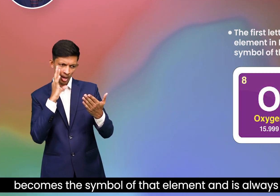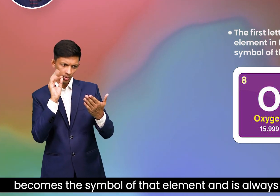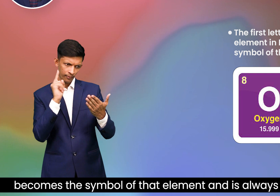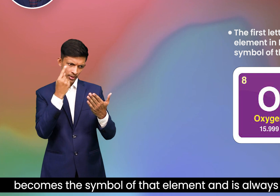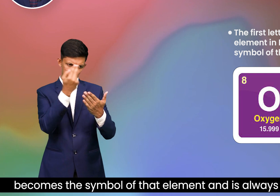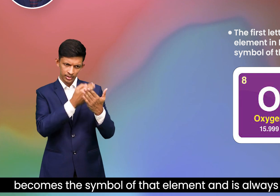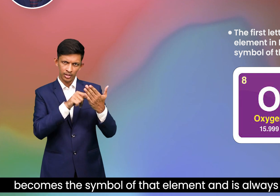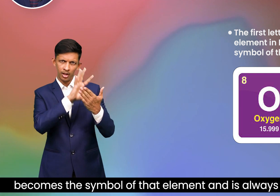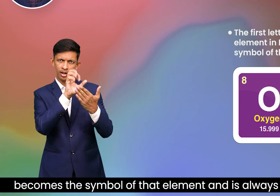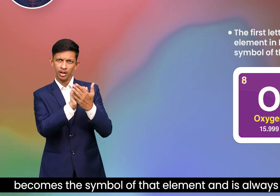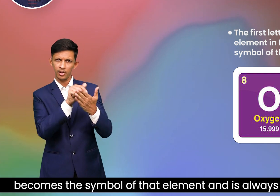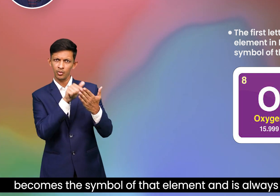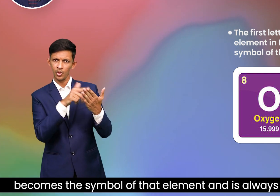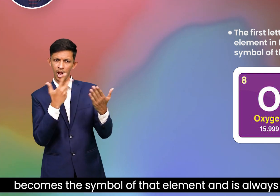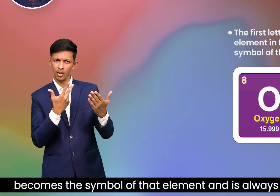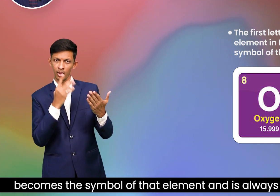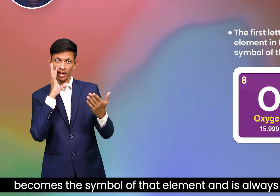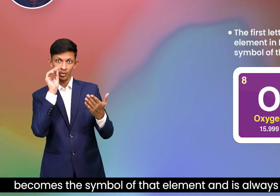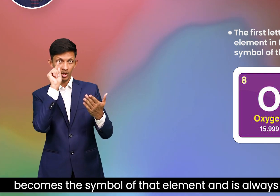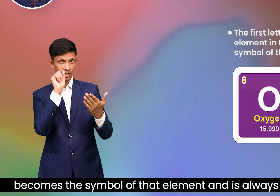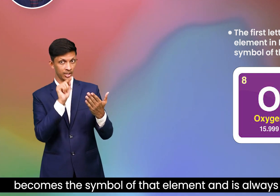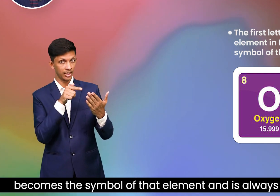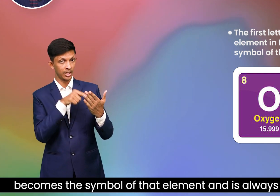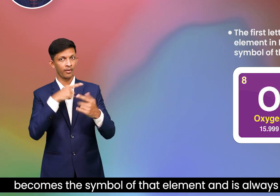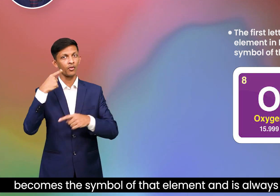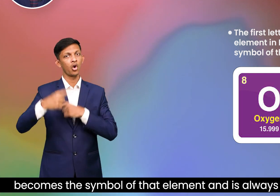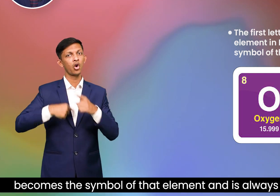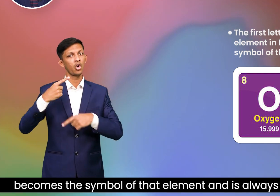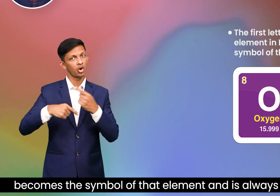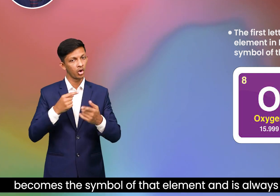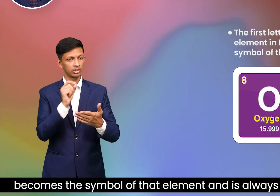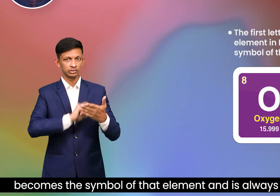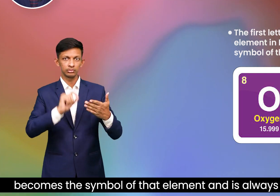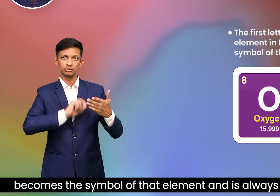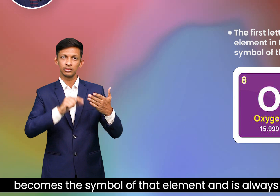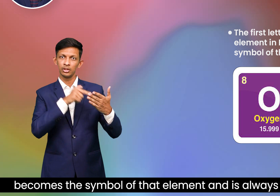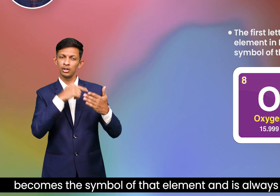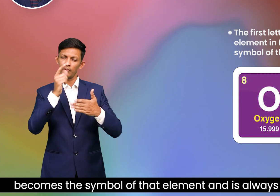of that element and is always written as a capital letter.